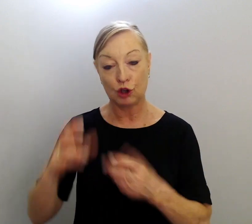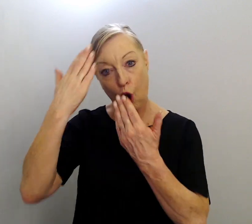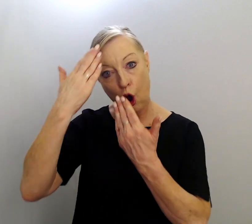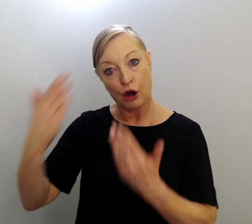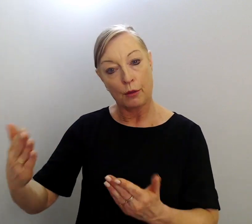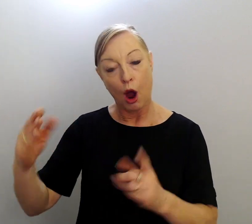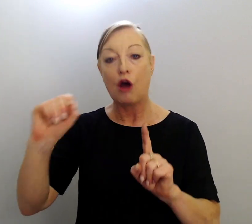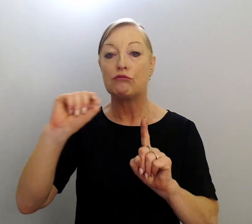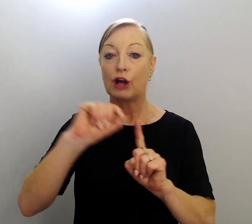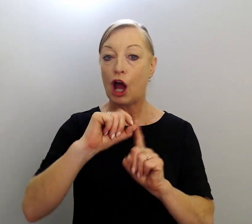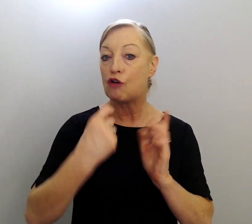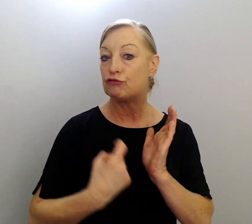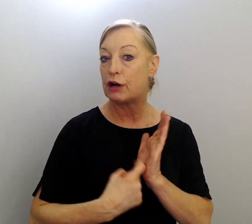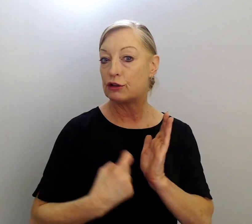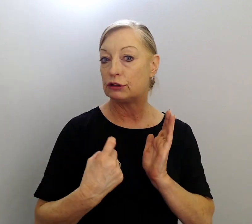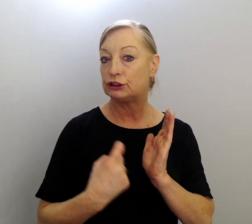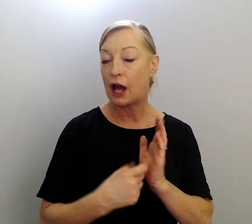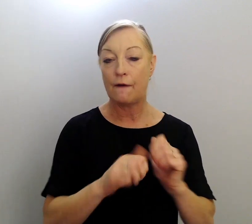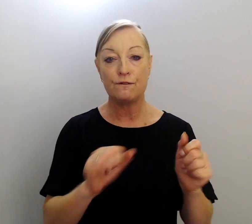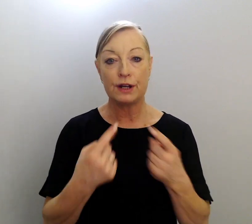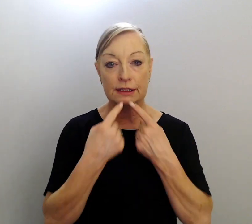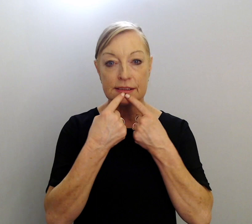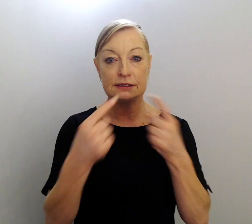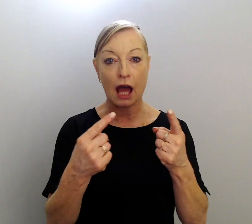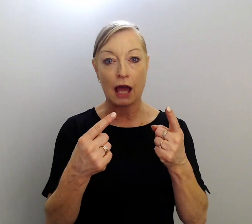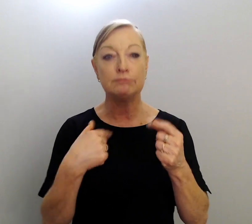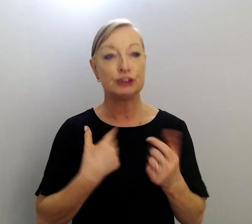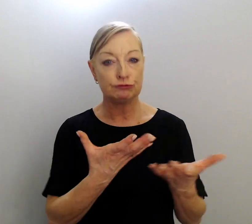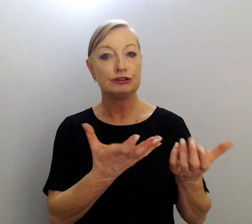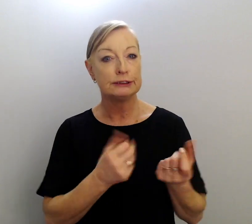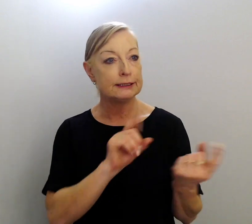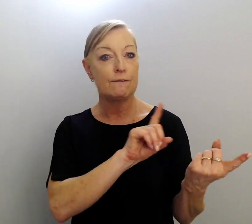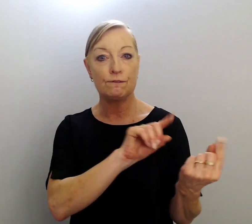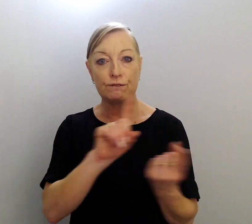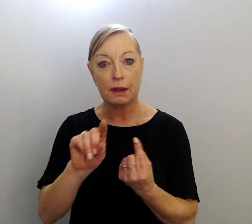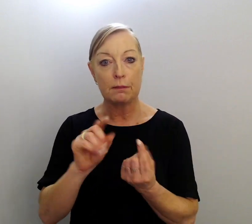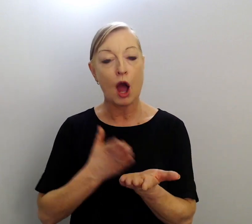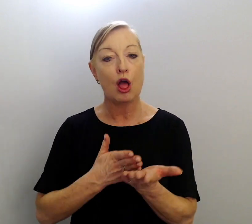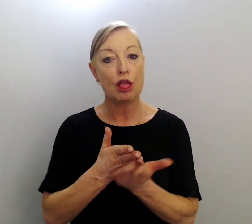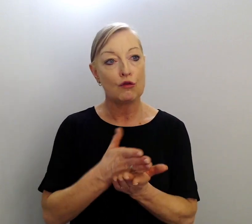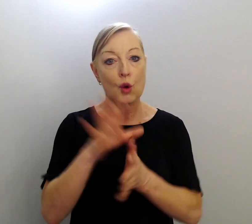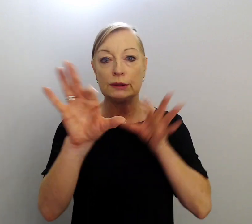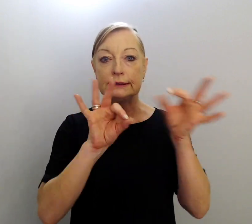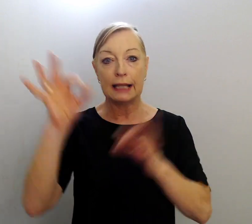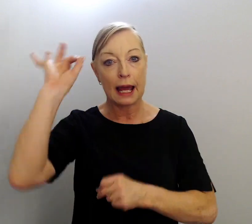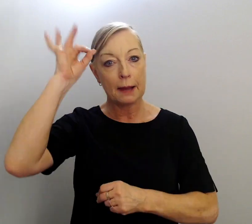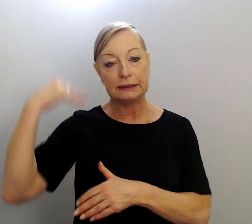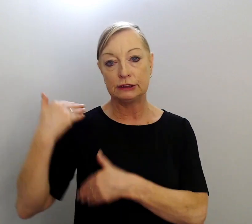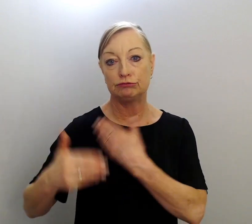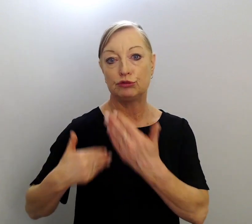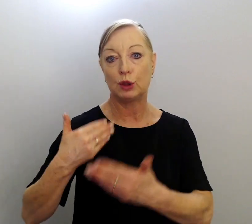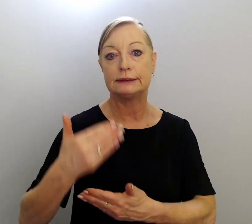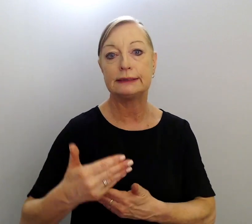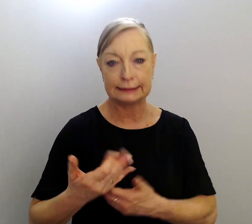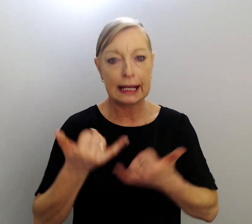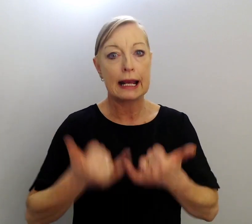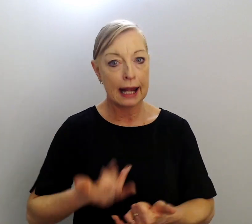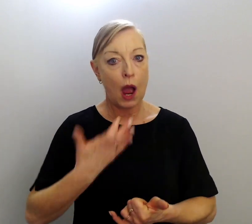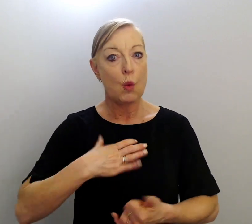Issues, the Honourable Priyanka Radhakrishnan, stated that following feedback received during the Select Committee